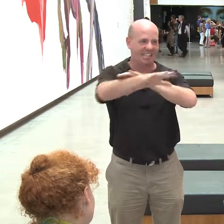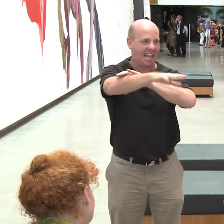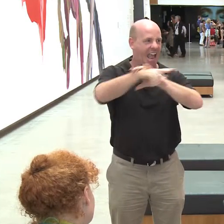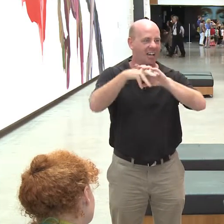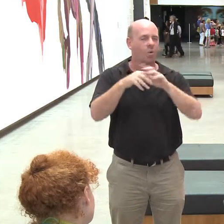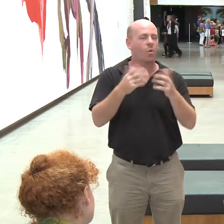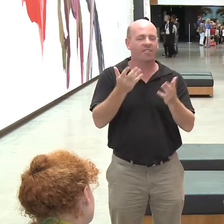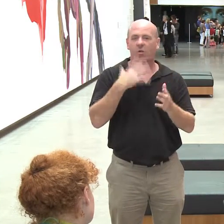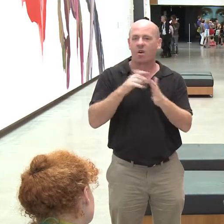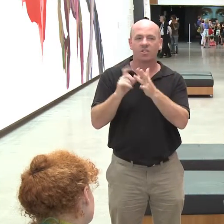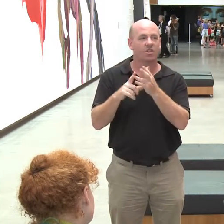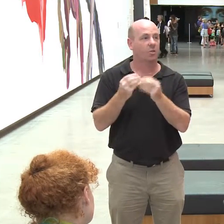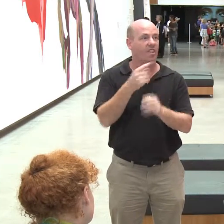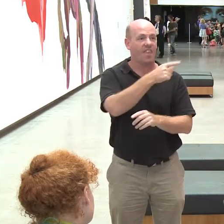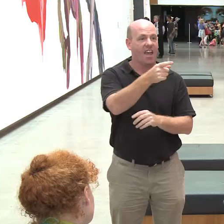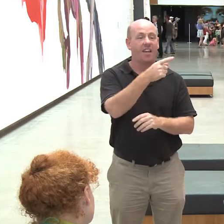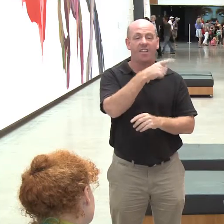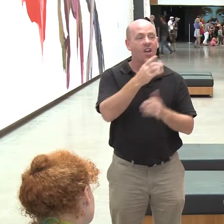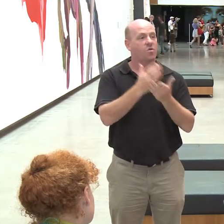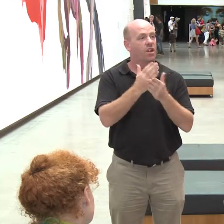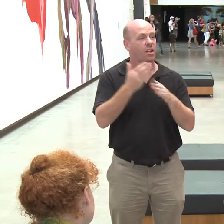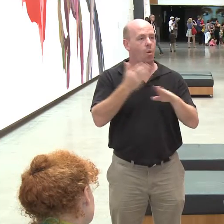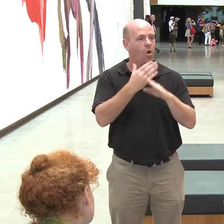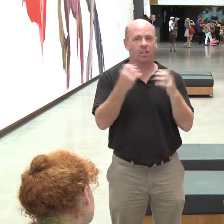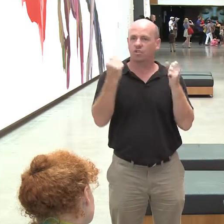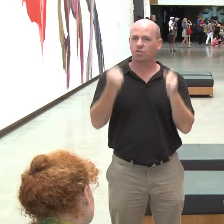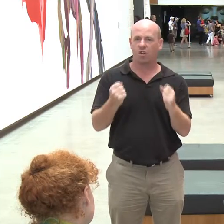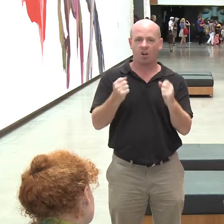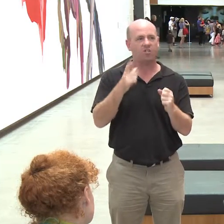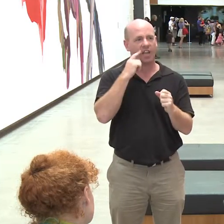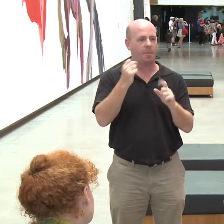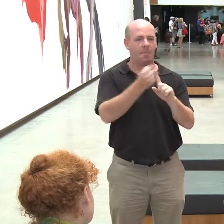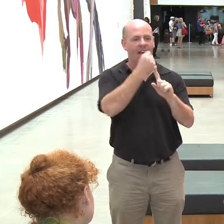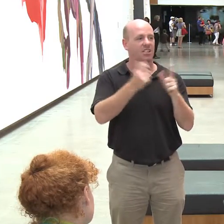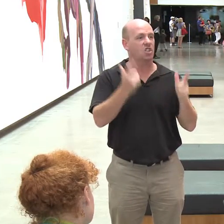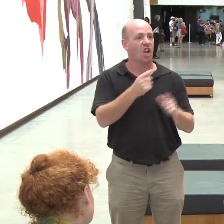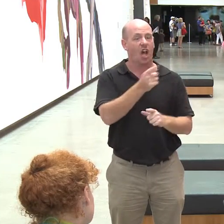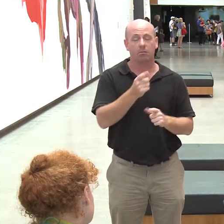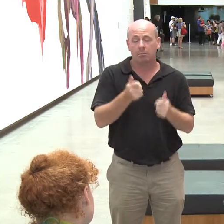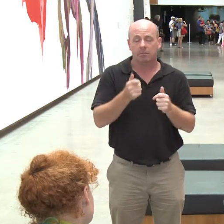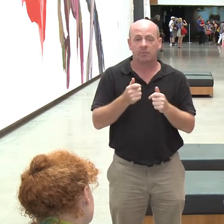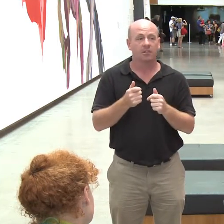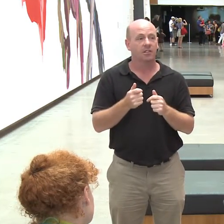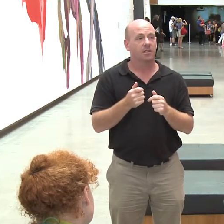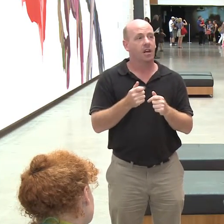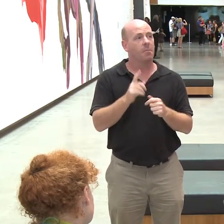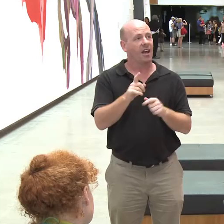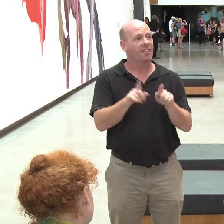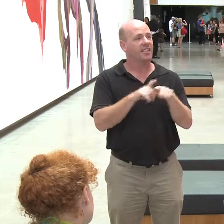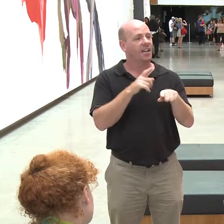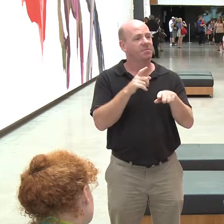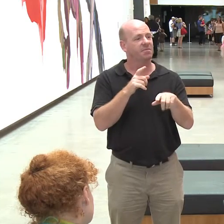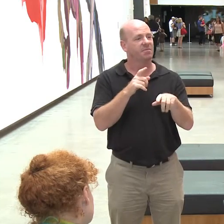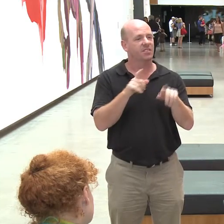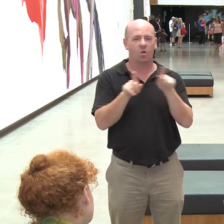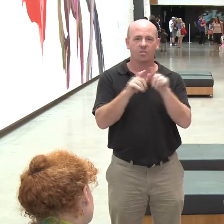know, do whatever they want to do with it, because it's a work that's quite robust. It can actually take a lot of action. And yet it's very